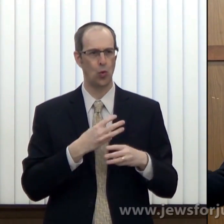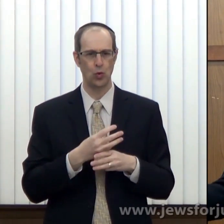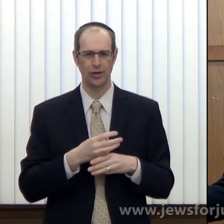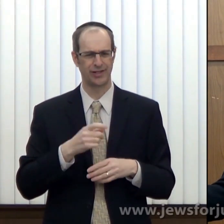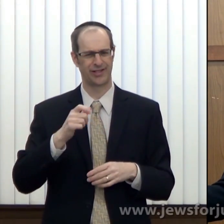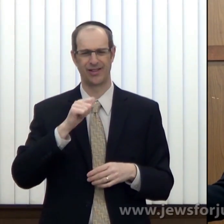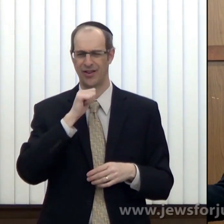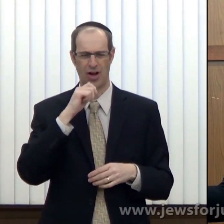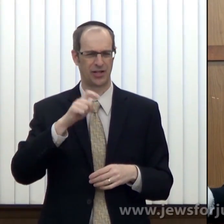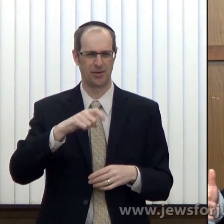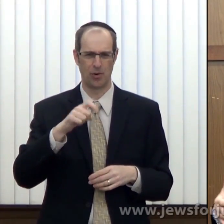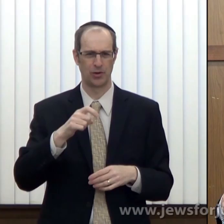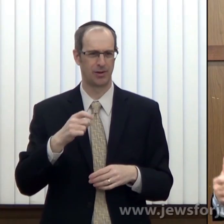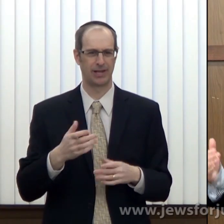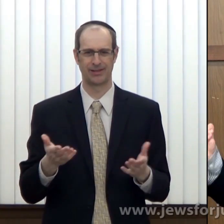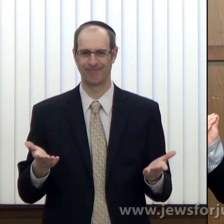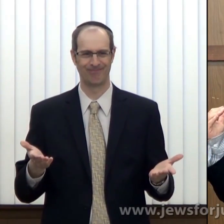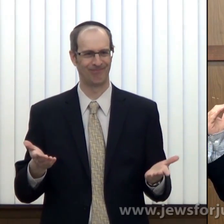is supposed to be.